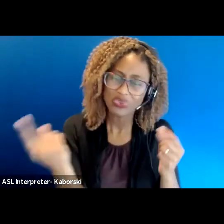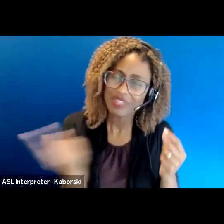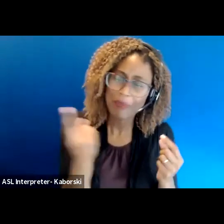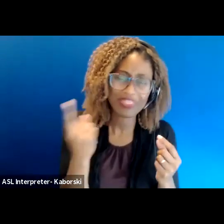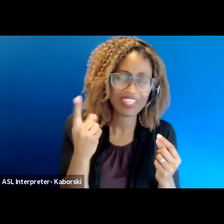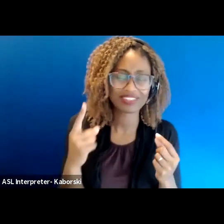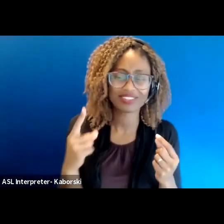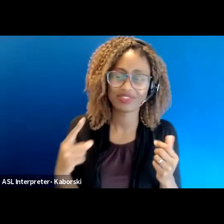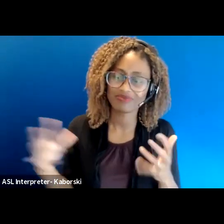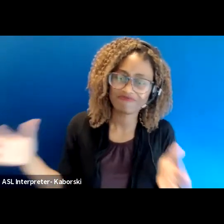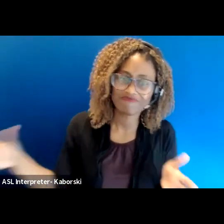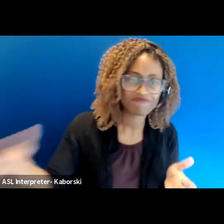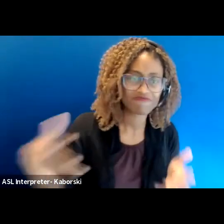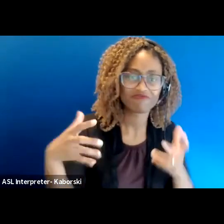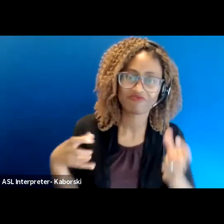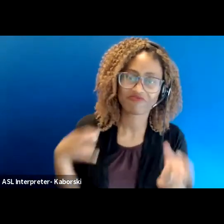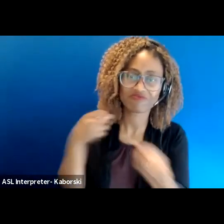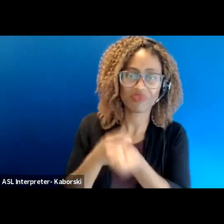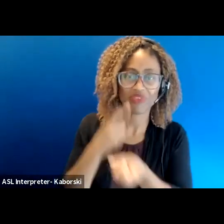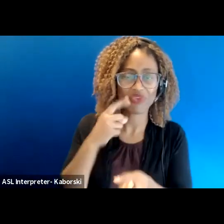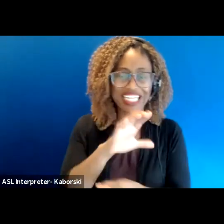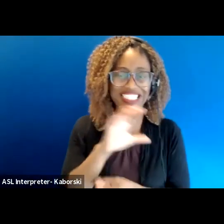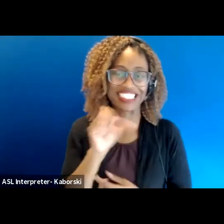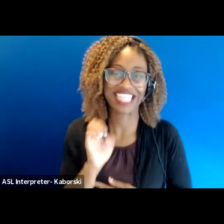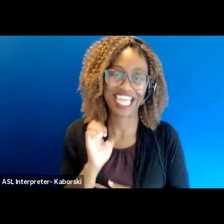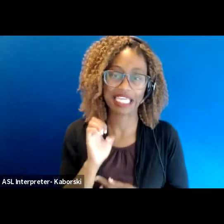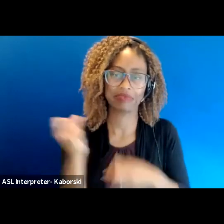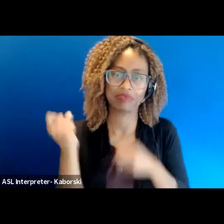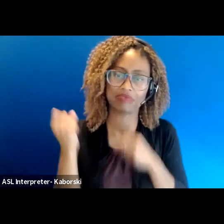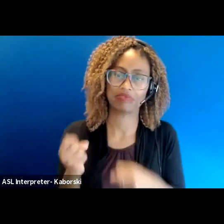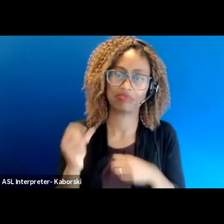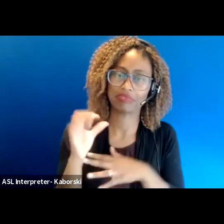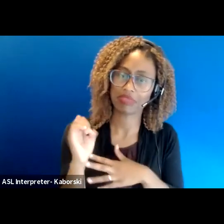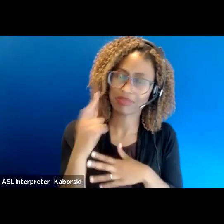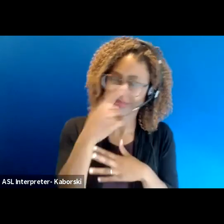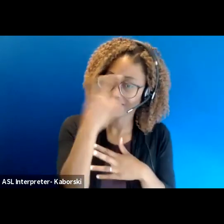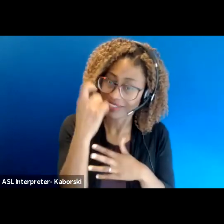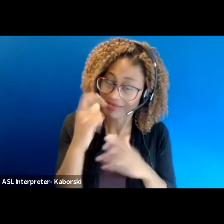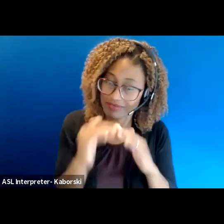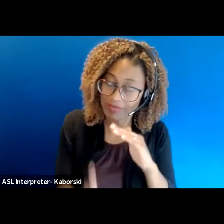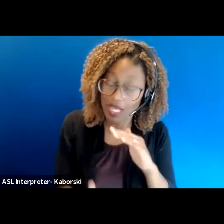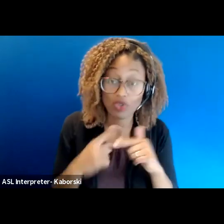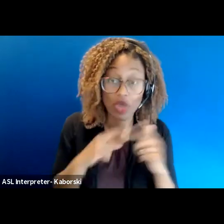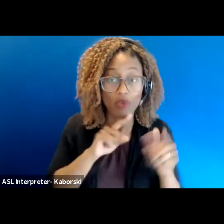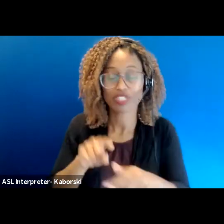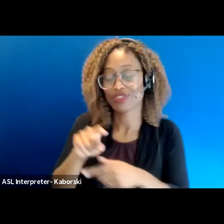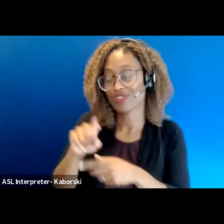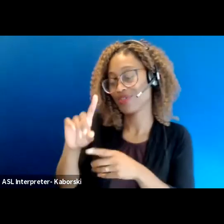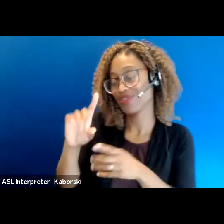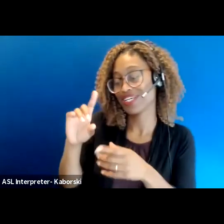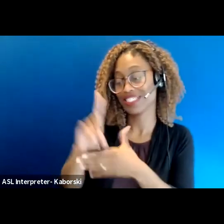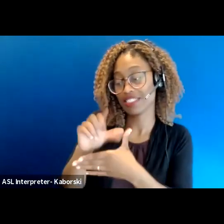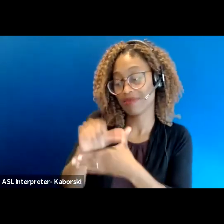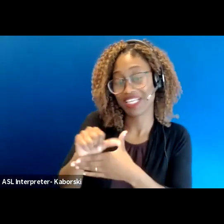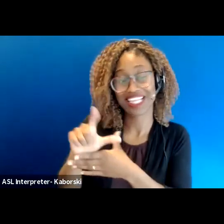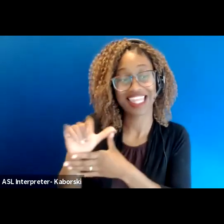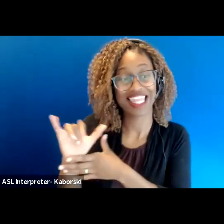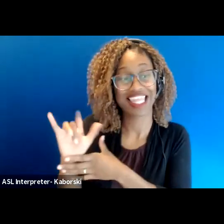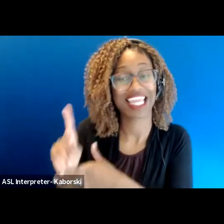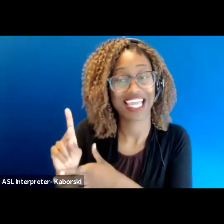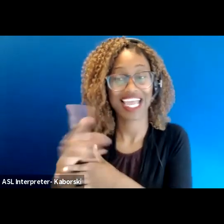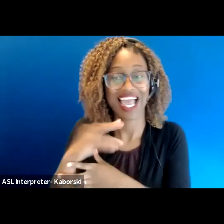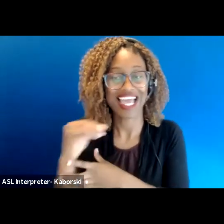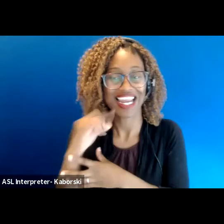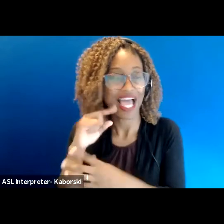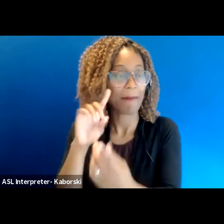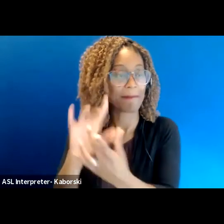some support for his case. So I went with her to Disability Link and I met Ken there.